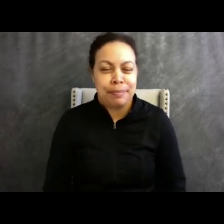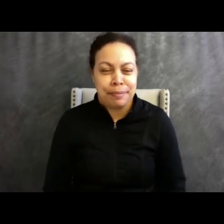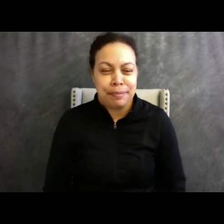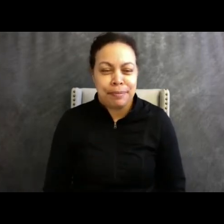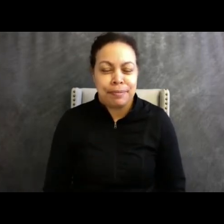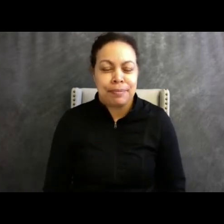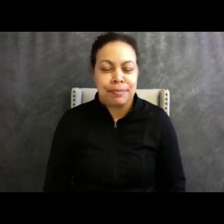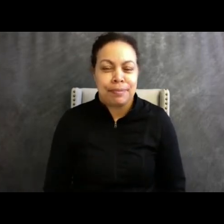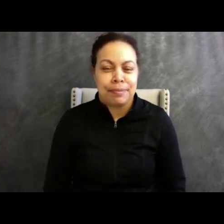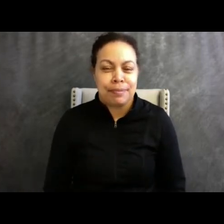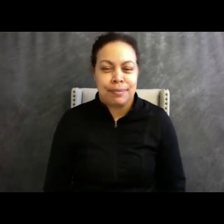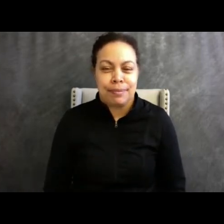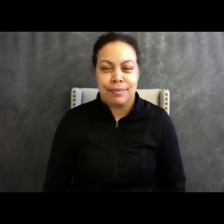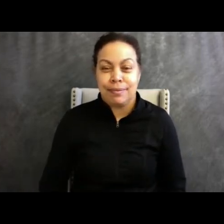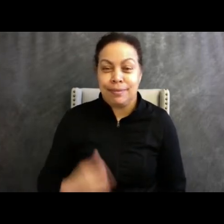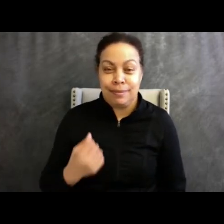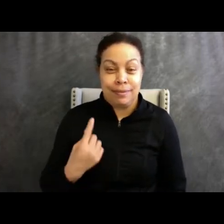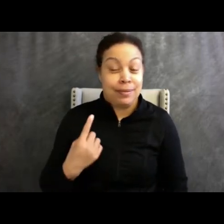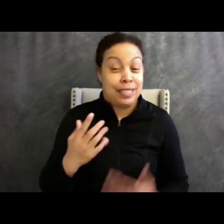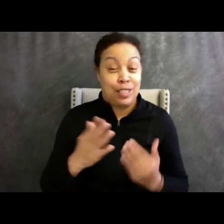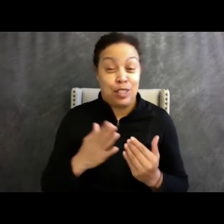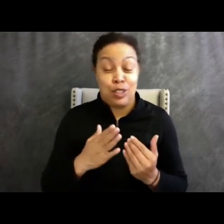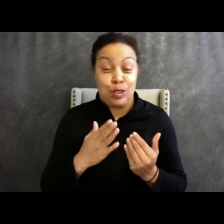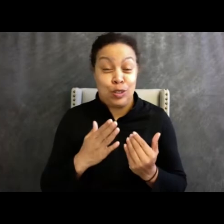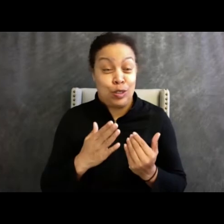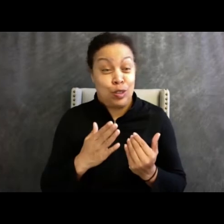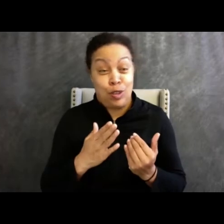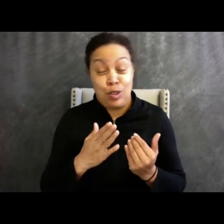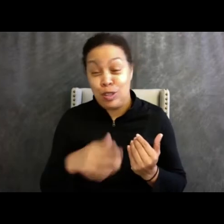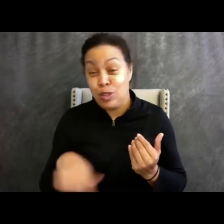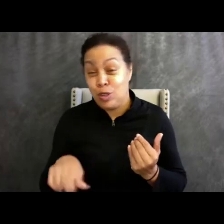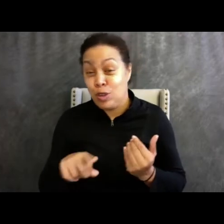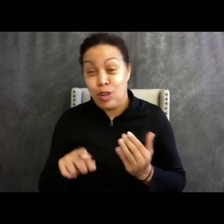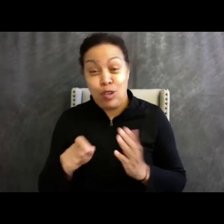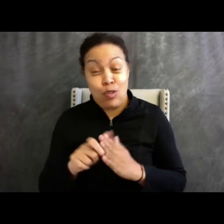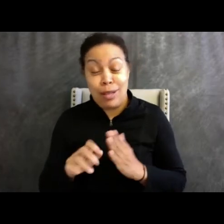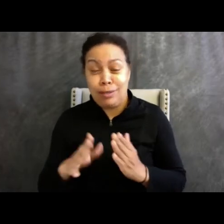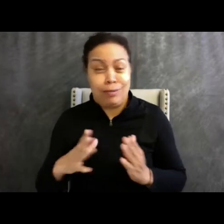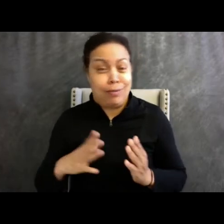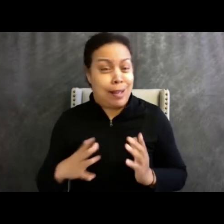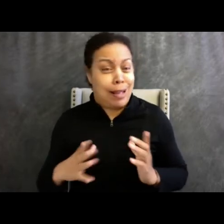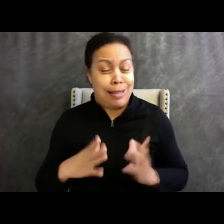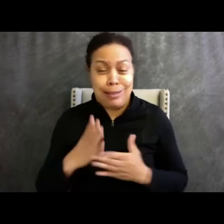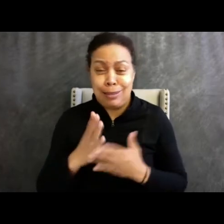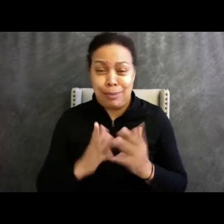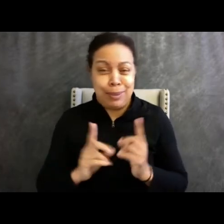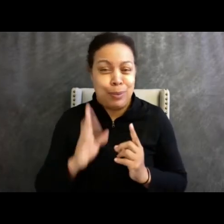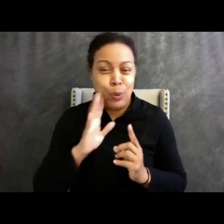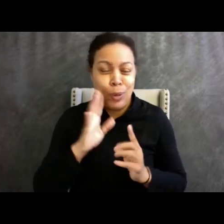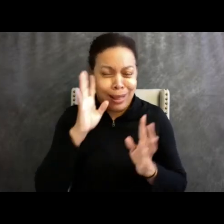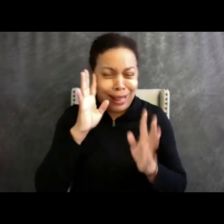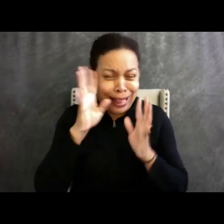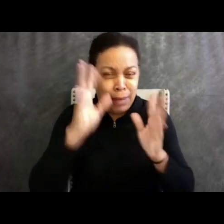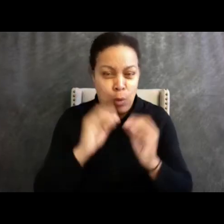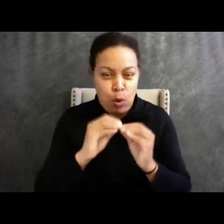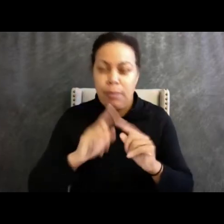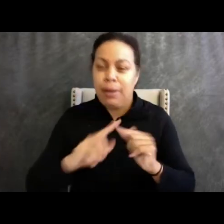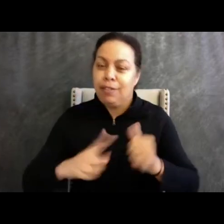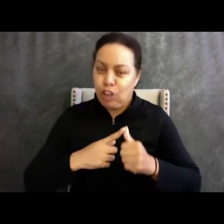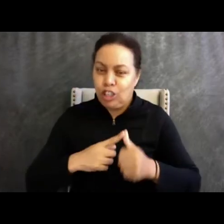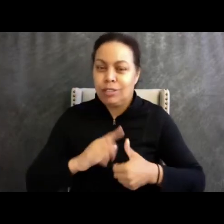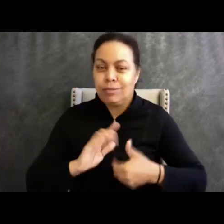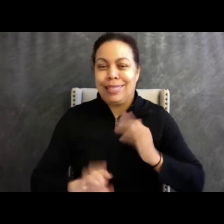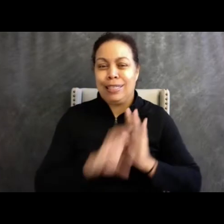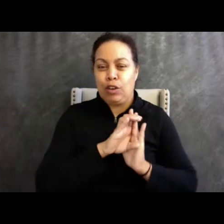Though, in the rest of your writings, feel free to go fantastic. So there's the character. This is who the thing is